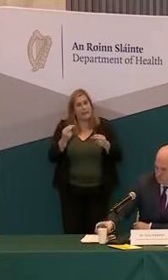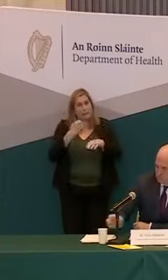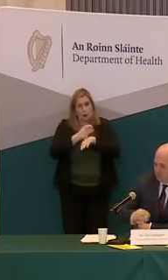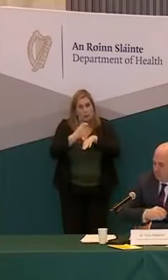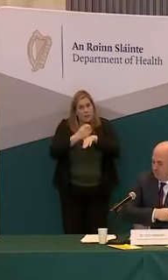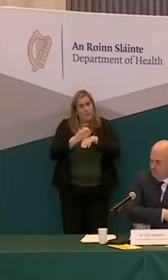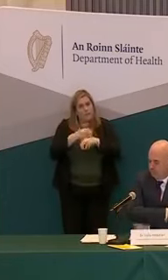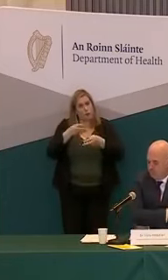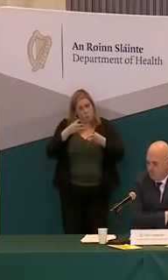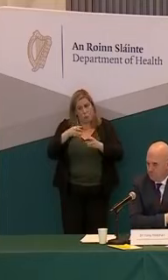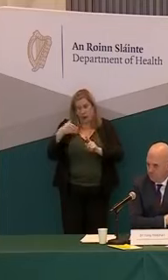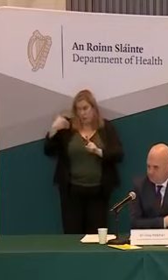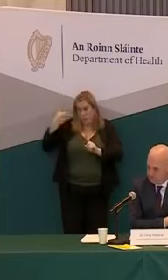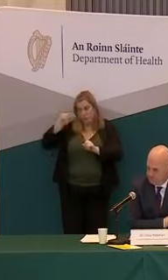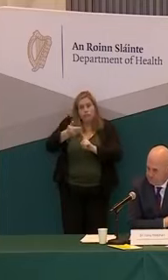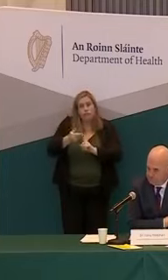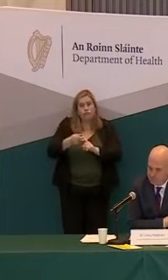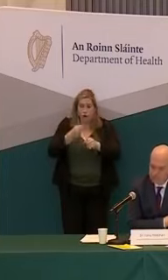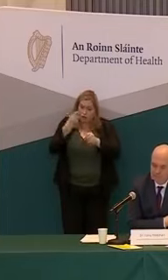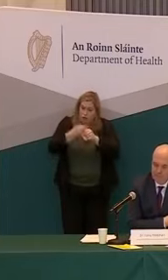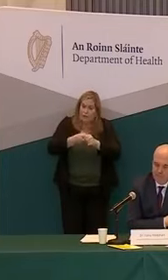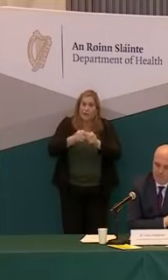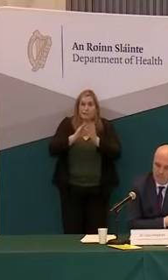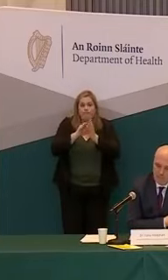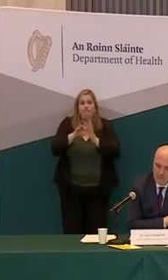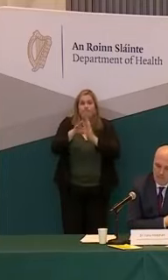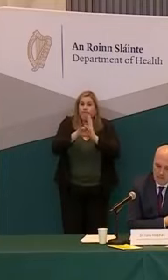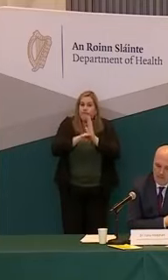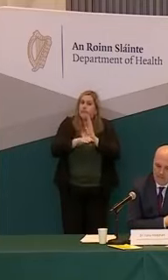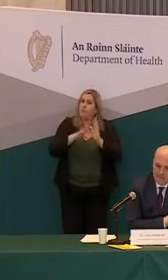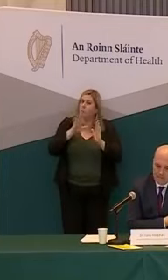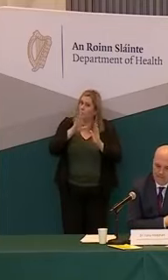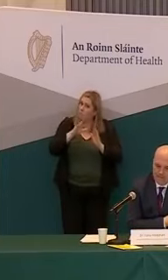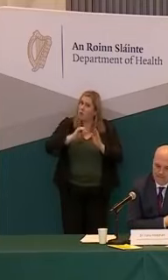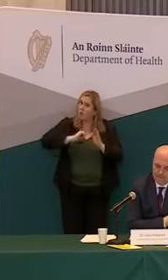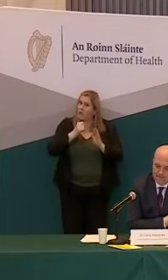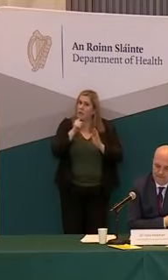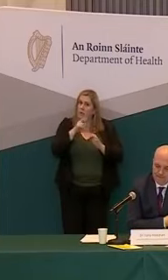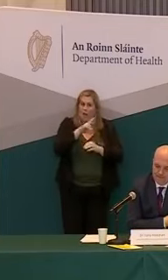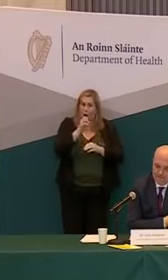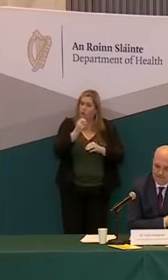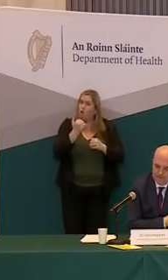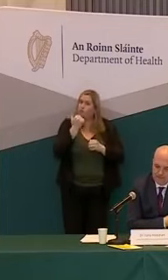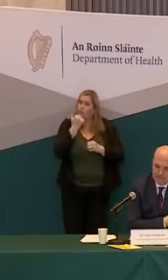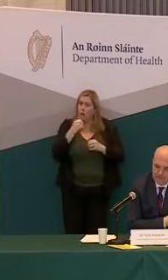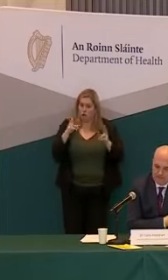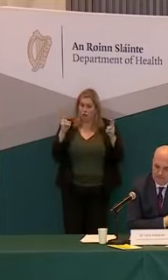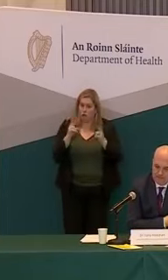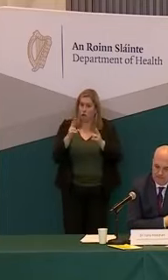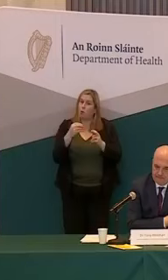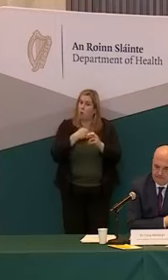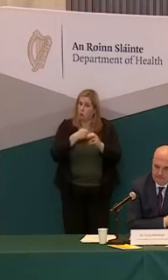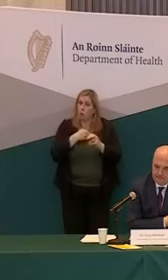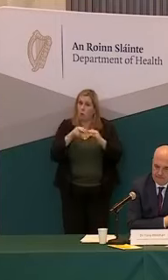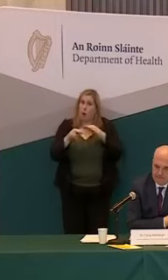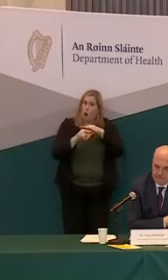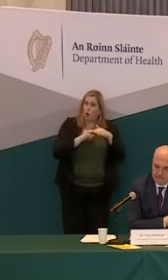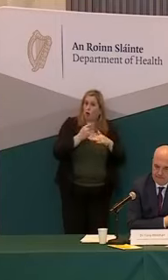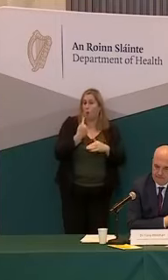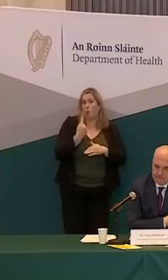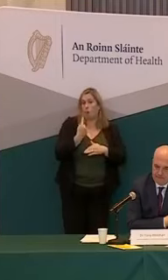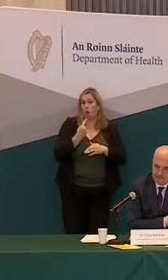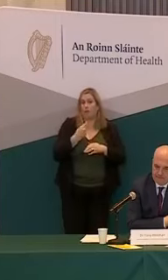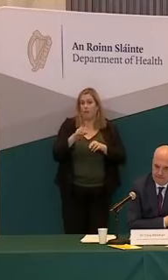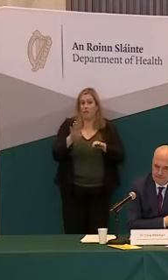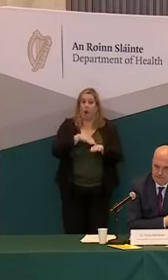suppressed, and we need to keep that reproduction number at or very close to 1 in the long term. So that's